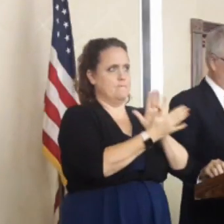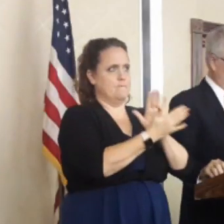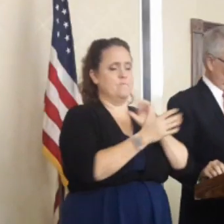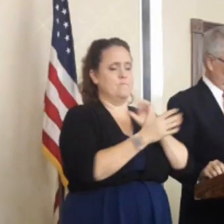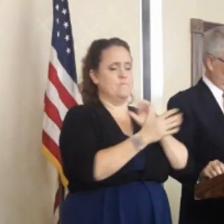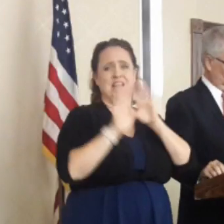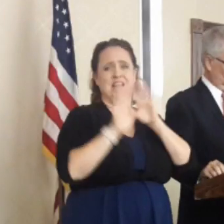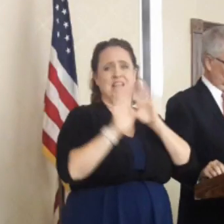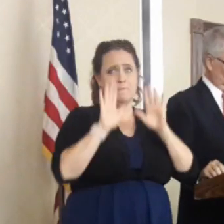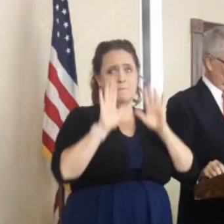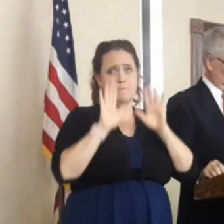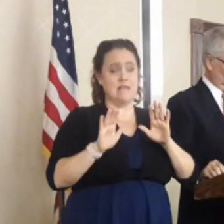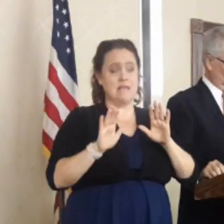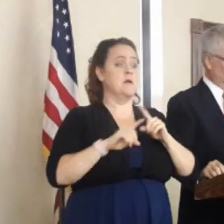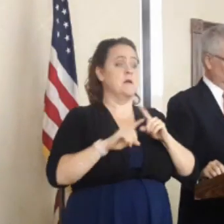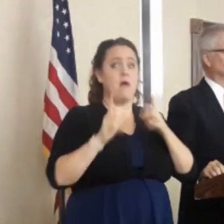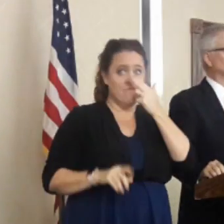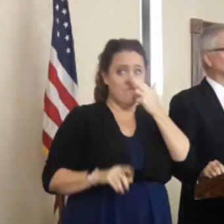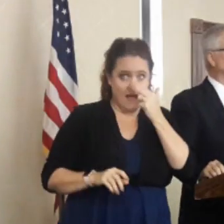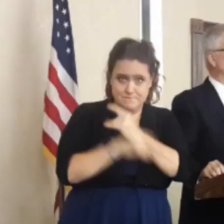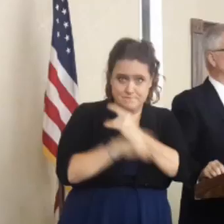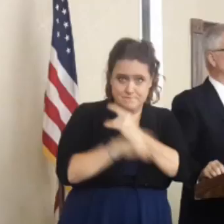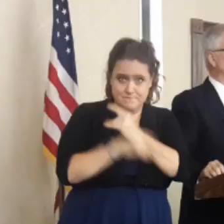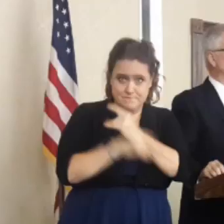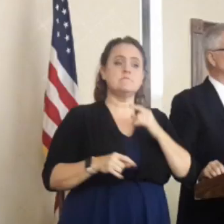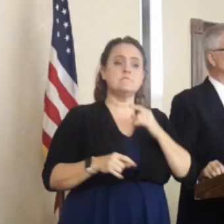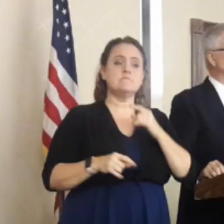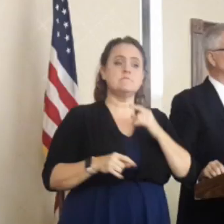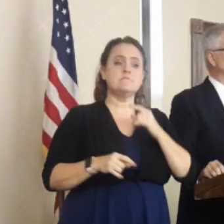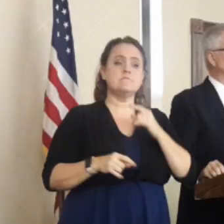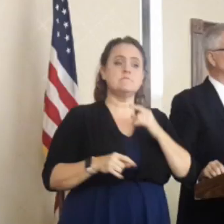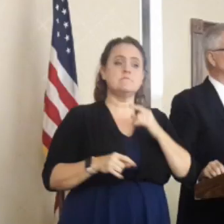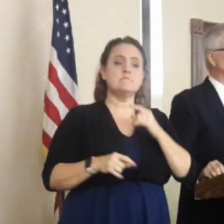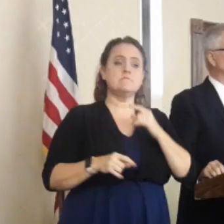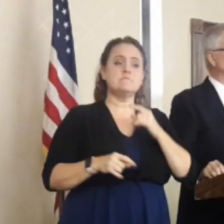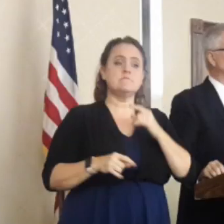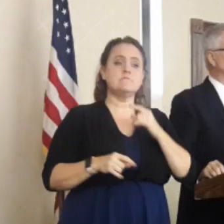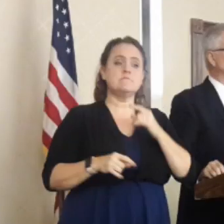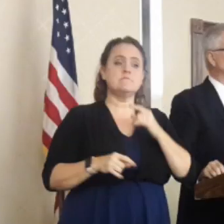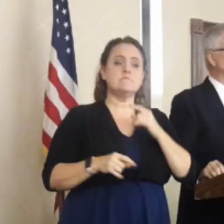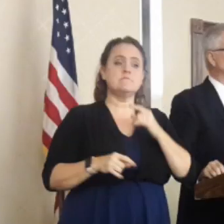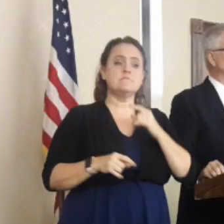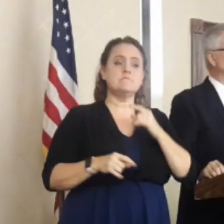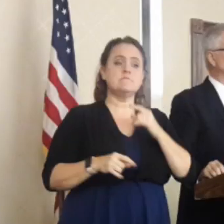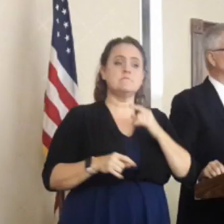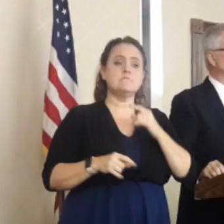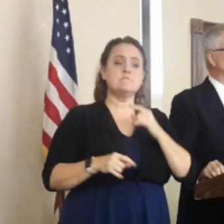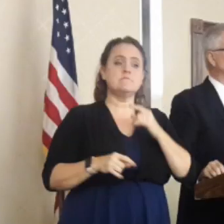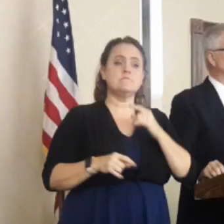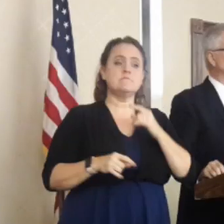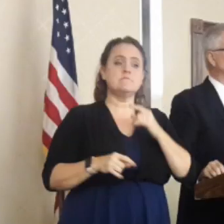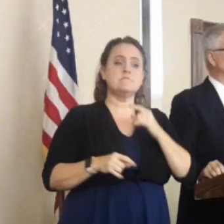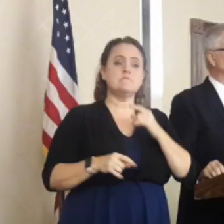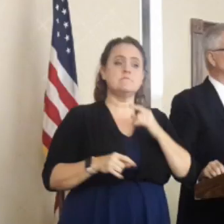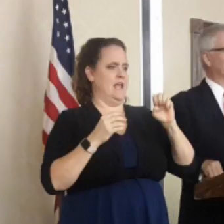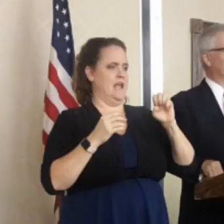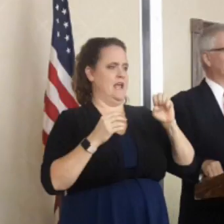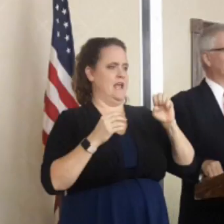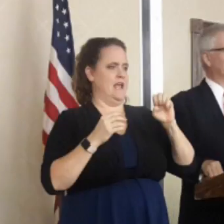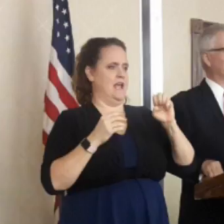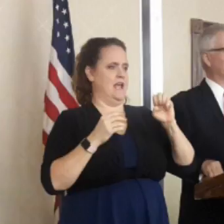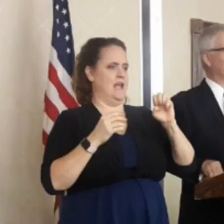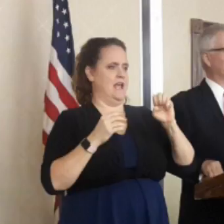The funny thing about it is it's taking both of us to do what Jane Cancino used to do by herself. And one last